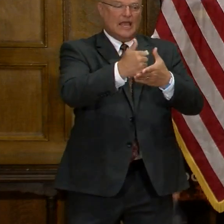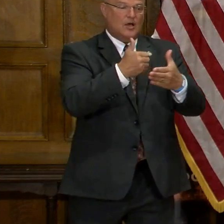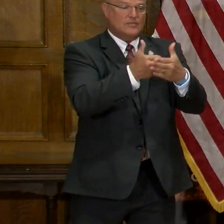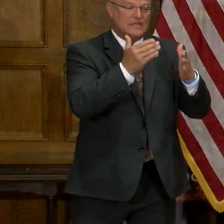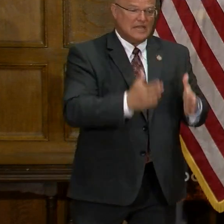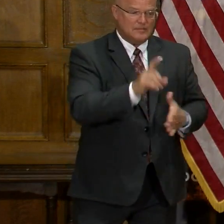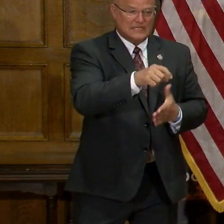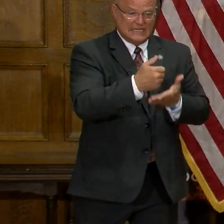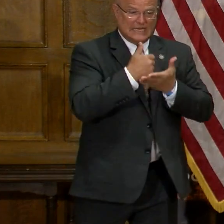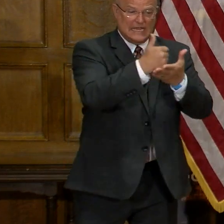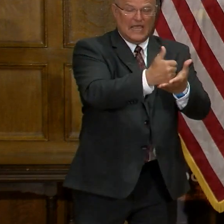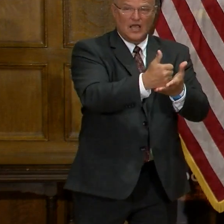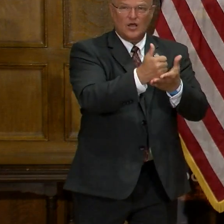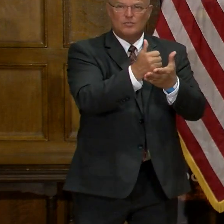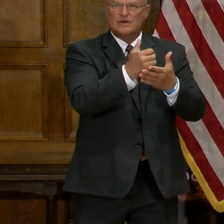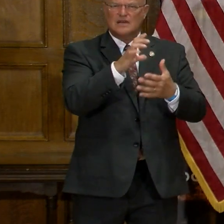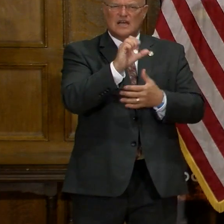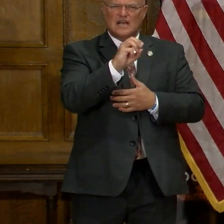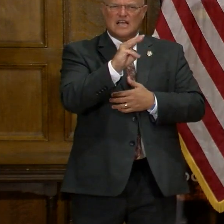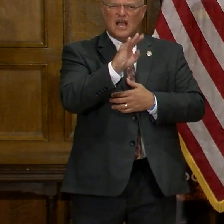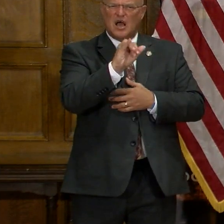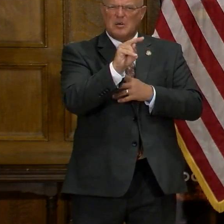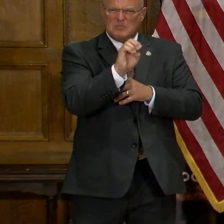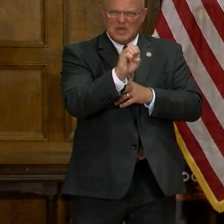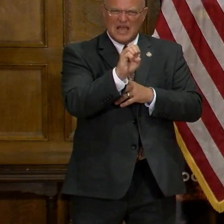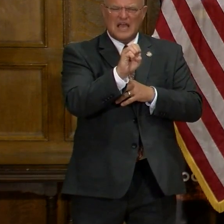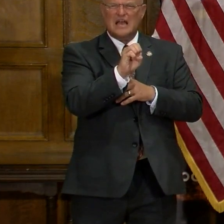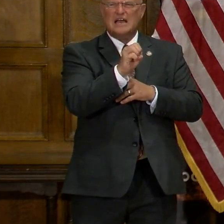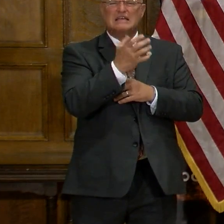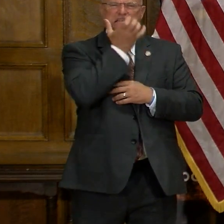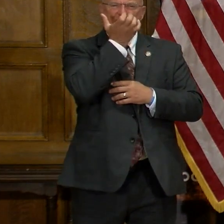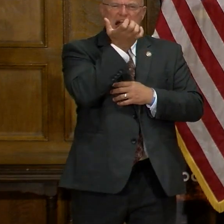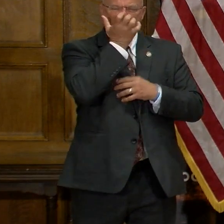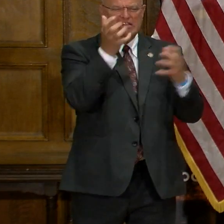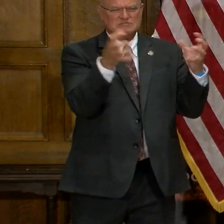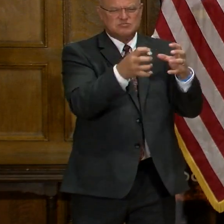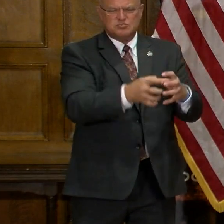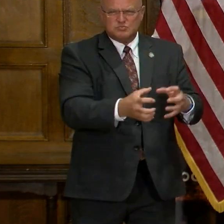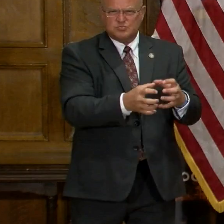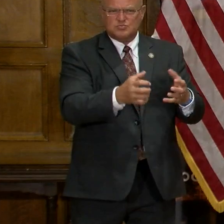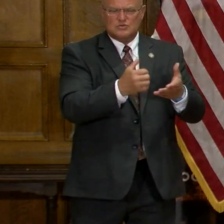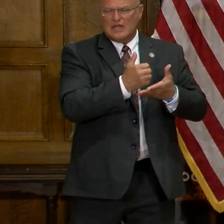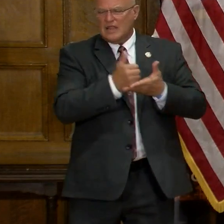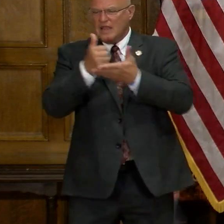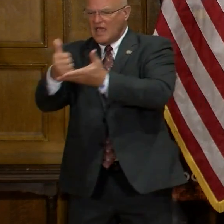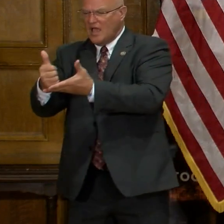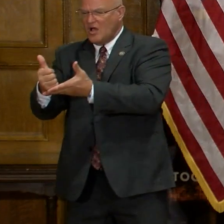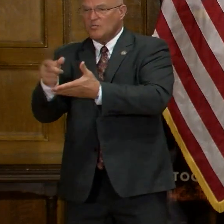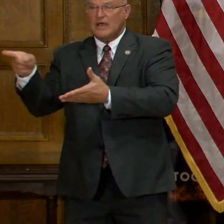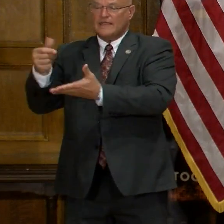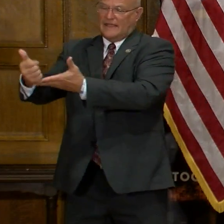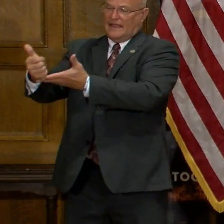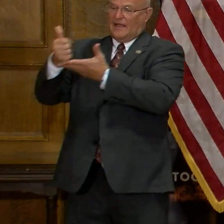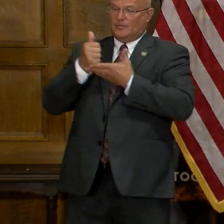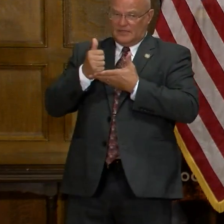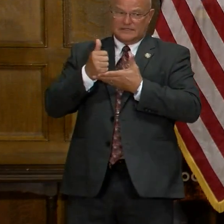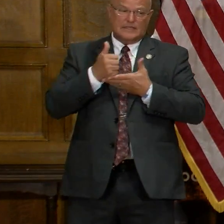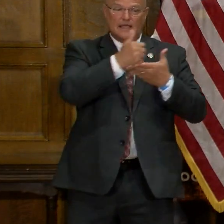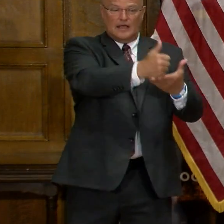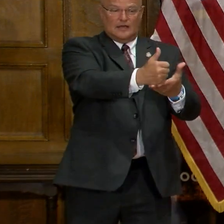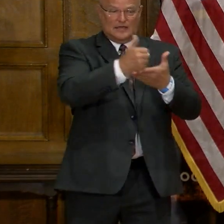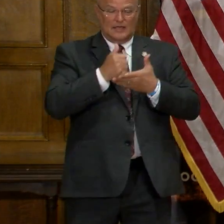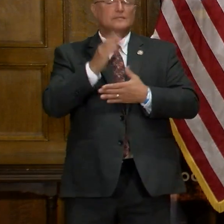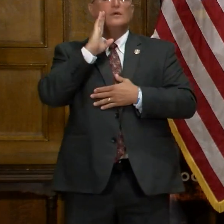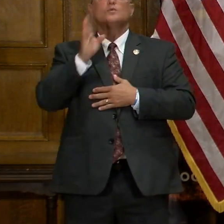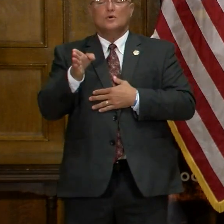neighbors if they needed help combining or baling the hay. He was always helping the neighbors, and of course the neighbors always helped us.